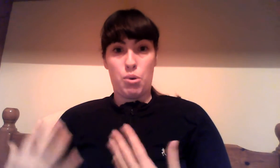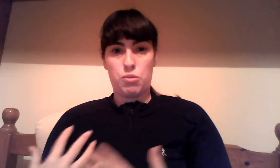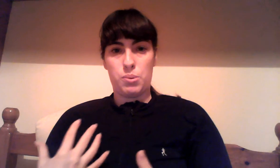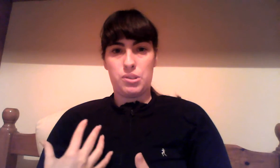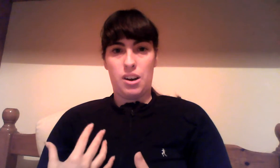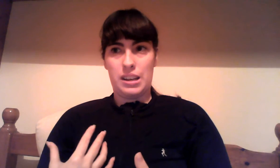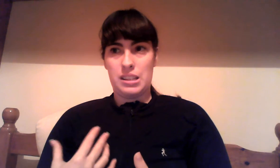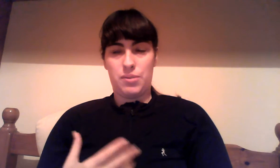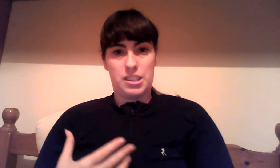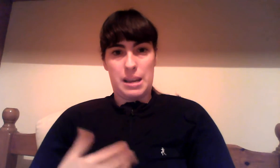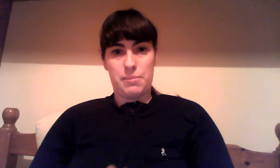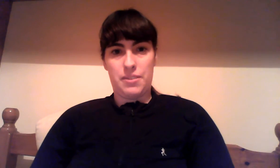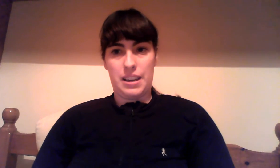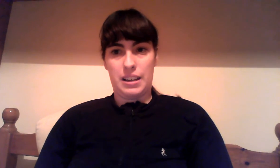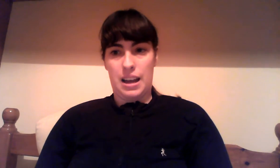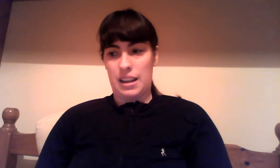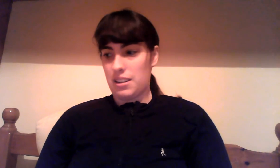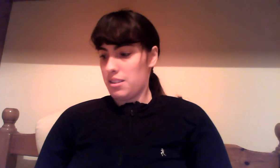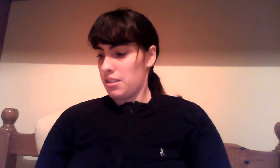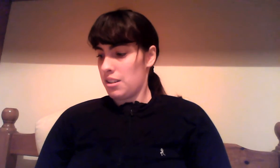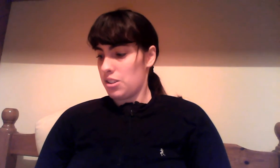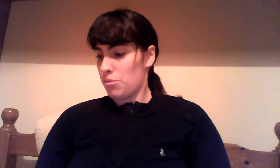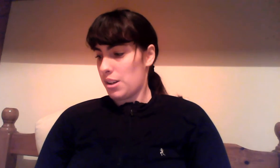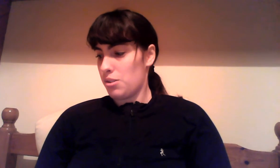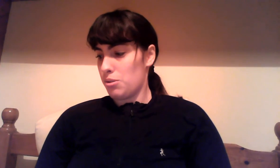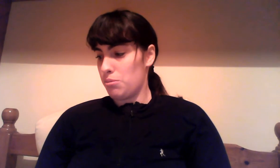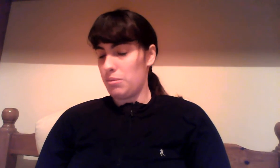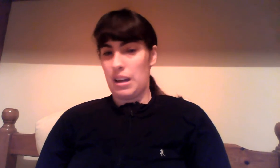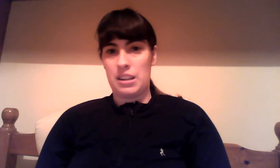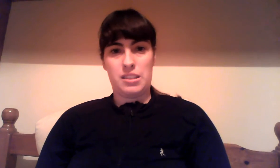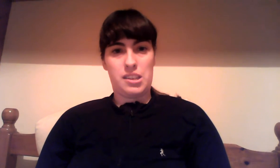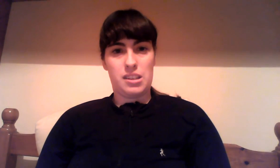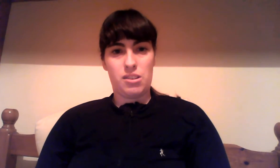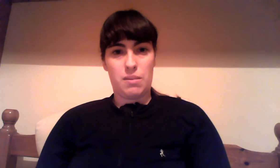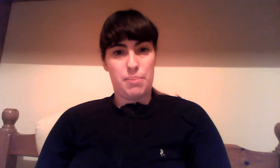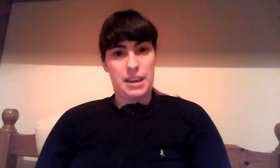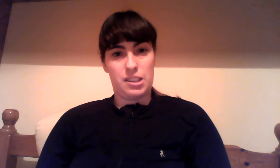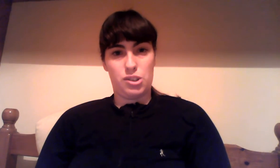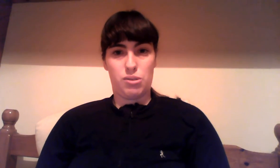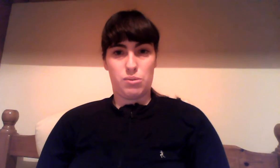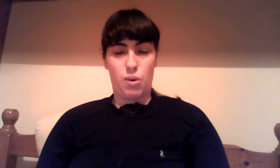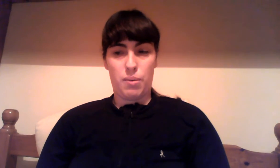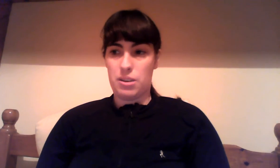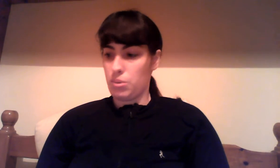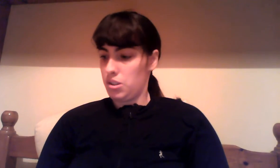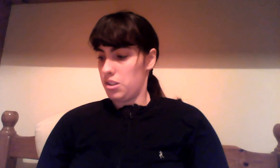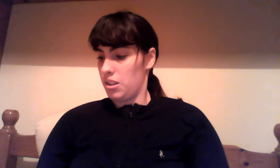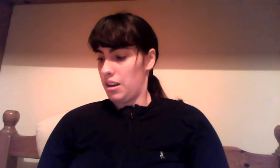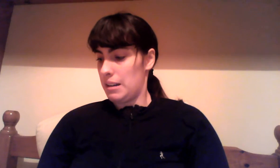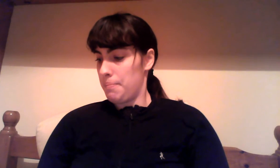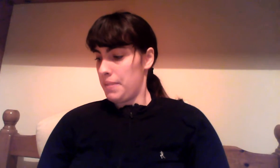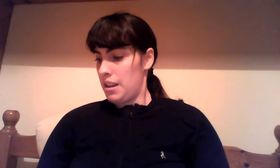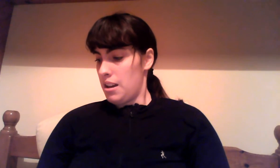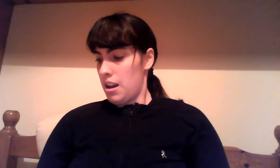multiple signs for the same thing, and it's just really cool, and it's nice that you can pick and choose what way you want to sign.